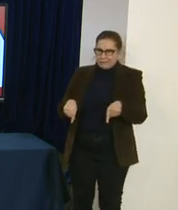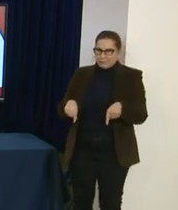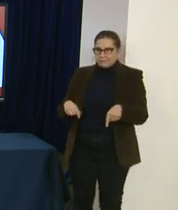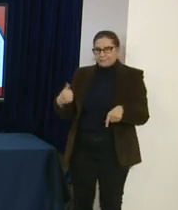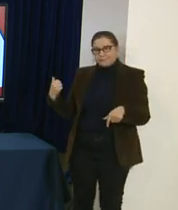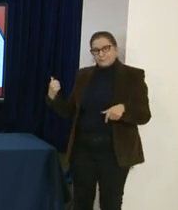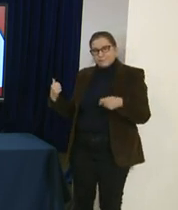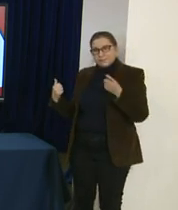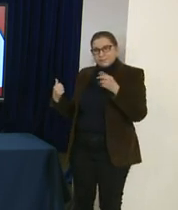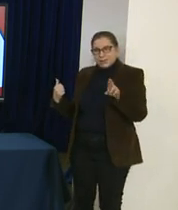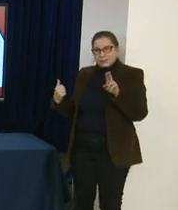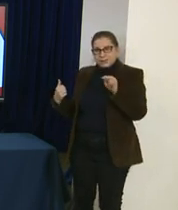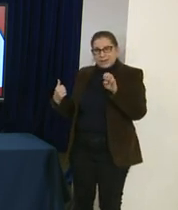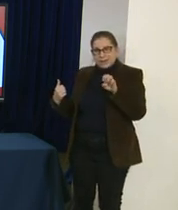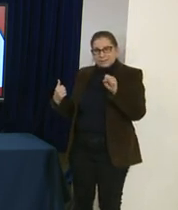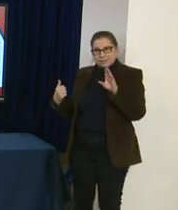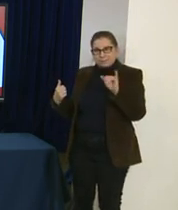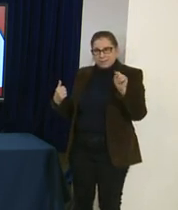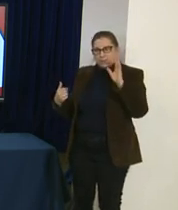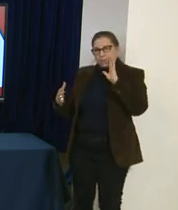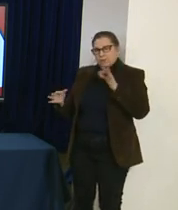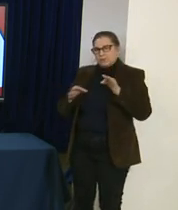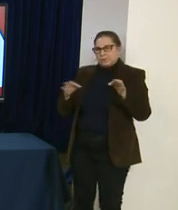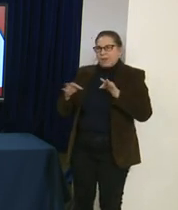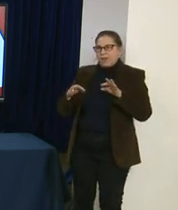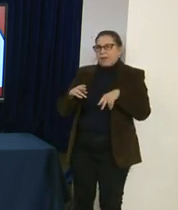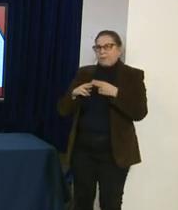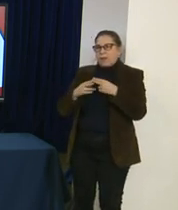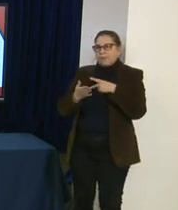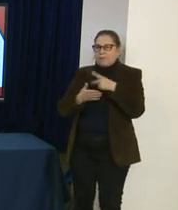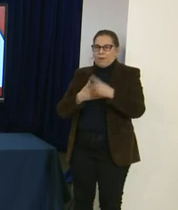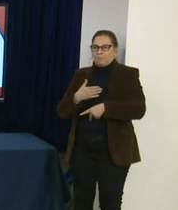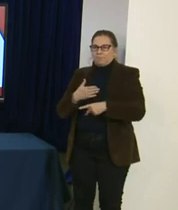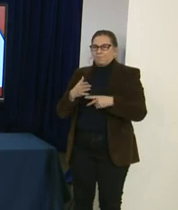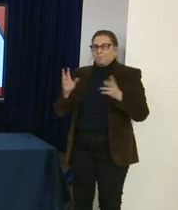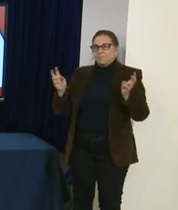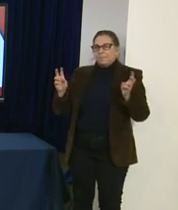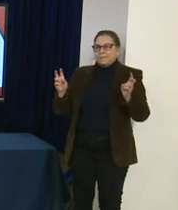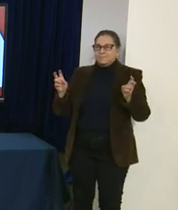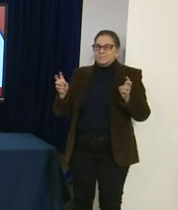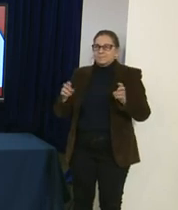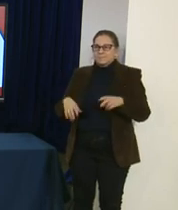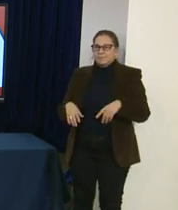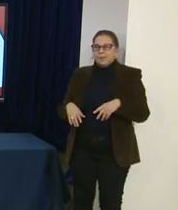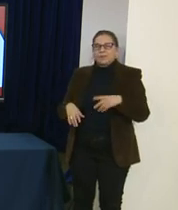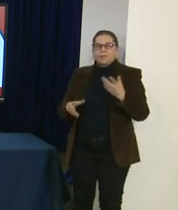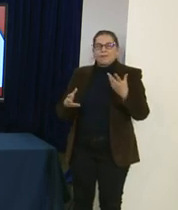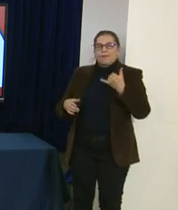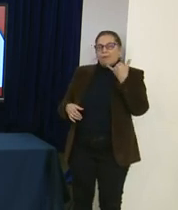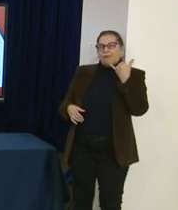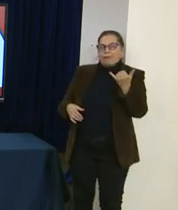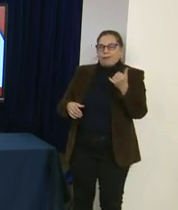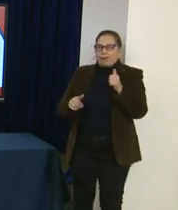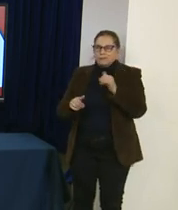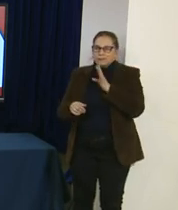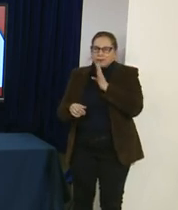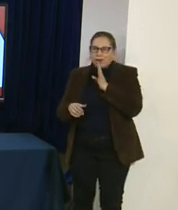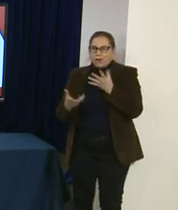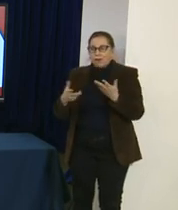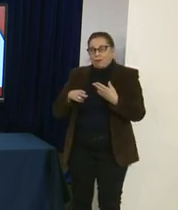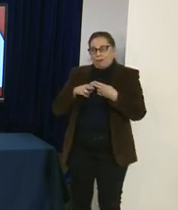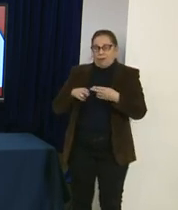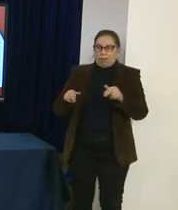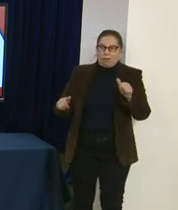Talk. But right now, I want to turn to Dr. Nesbitt from DC Health. Thank you, Madam